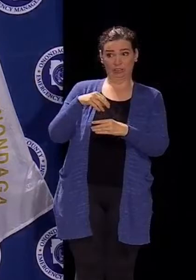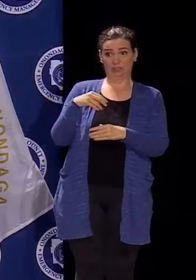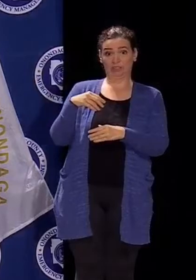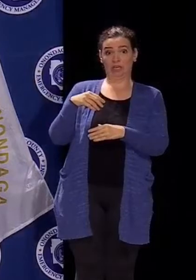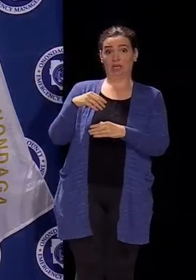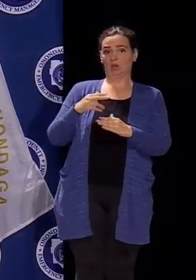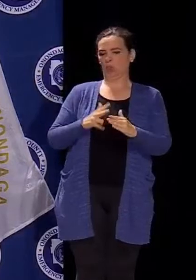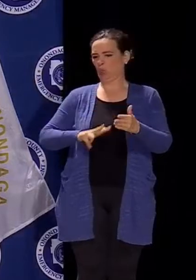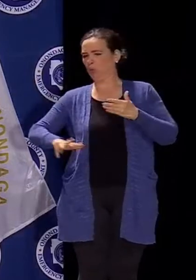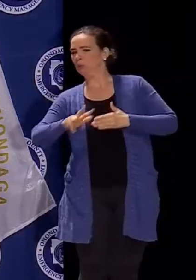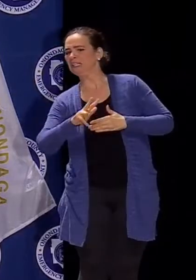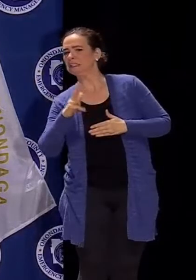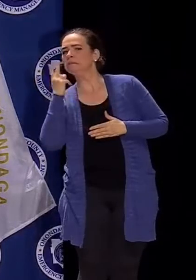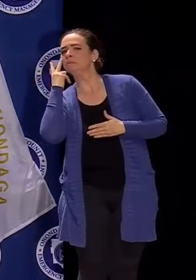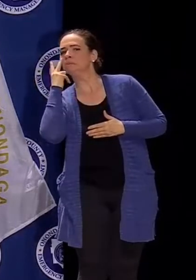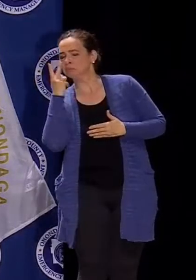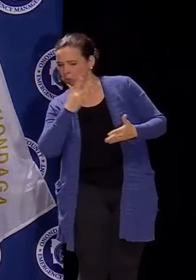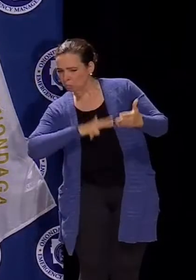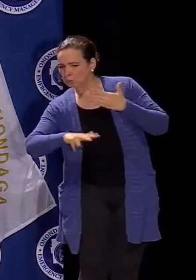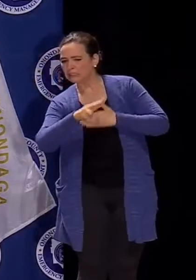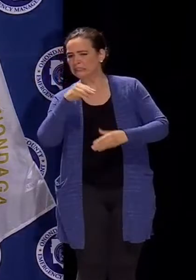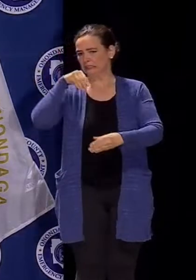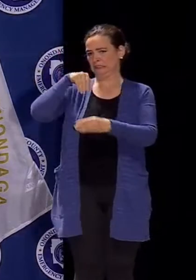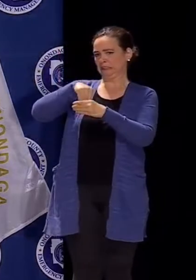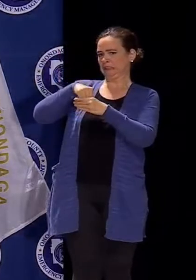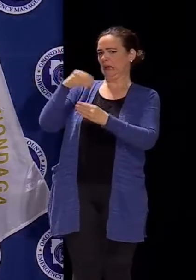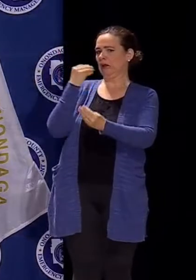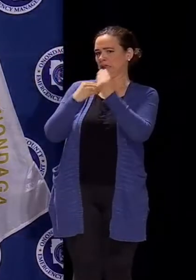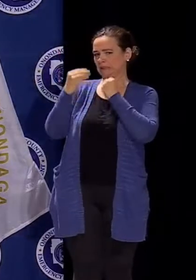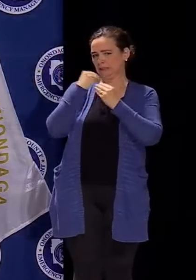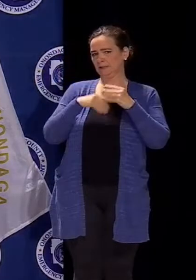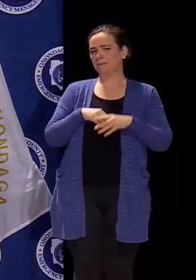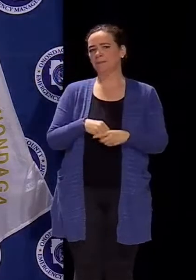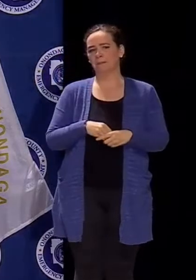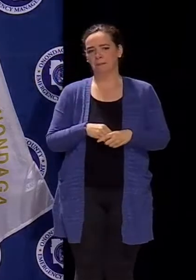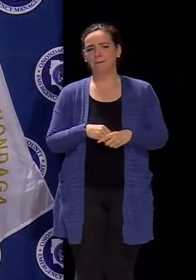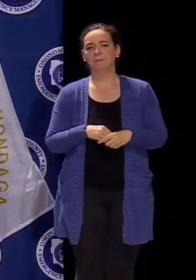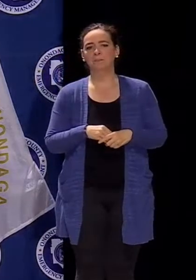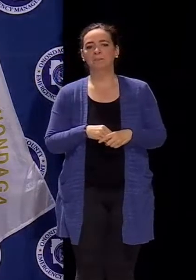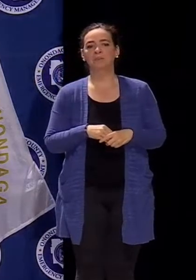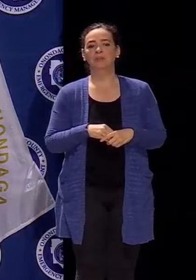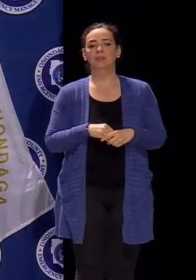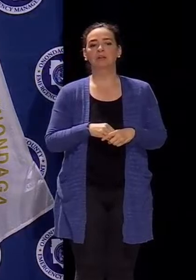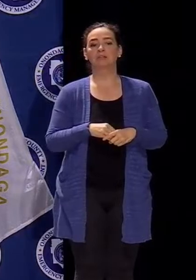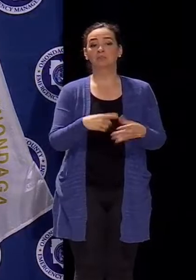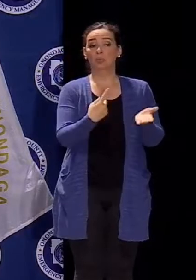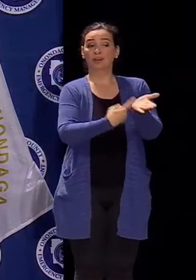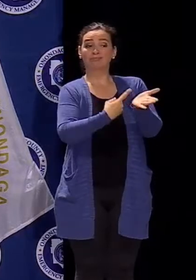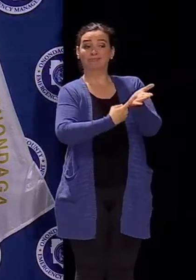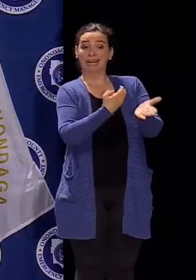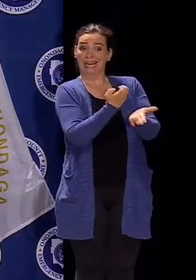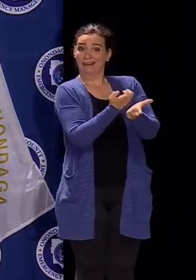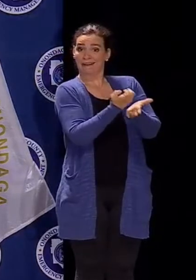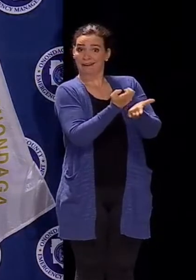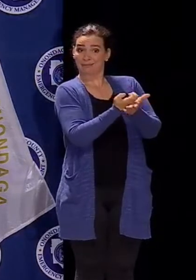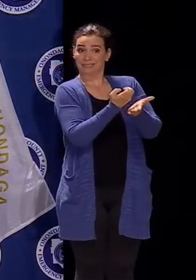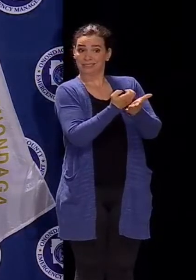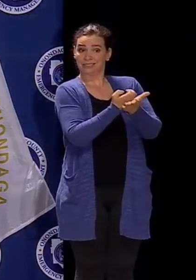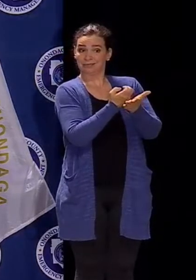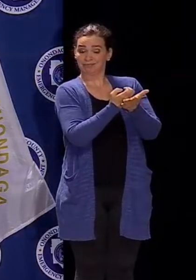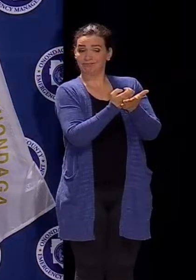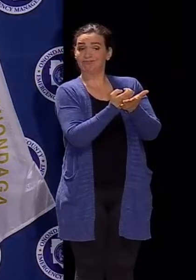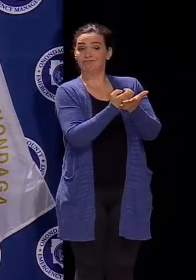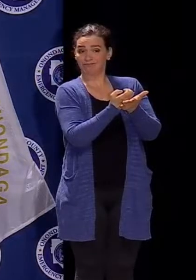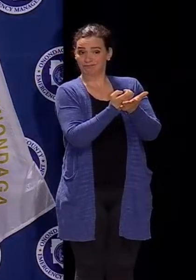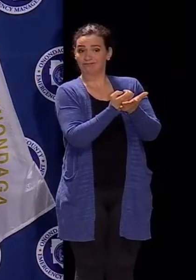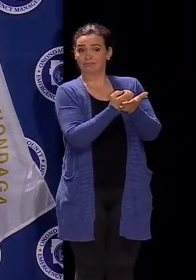that. Looking at, we've been talking about economics. I'll continue to talk about it. We received a sales